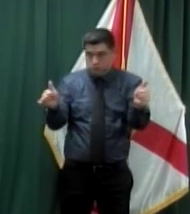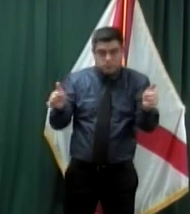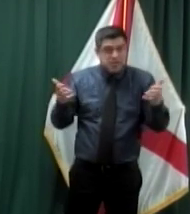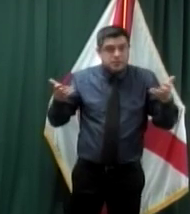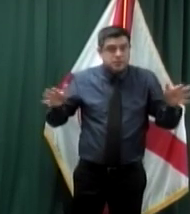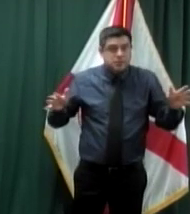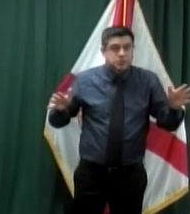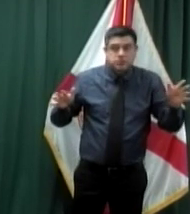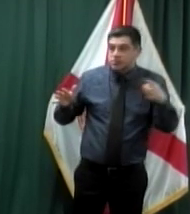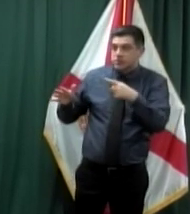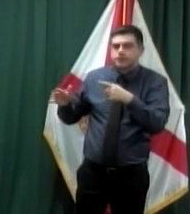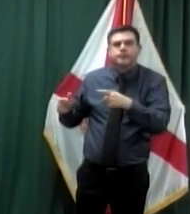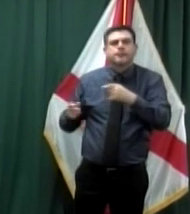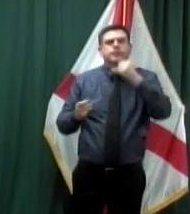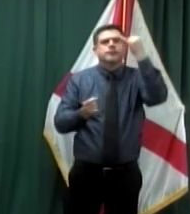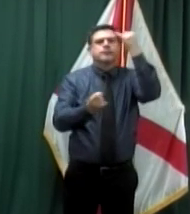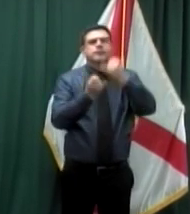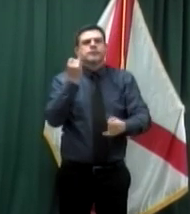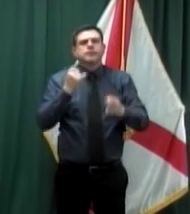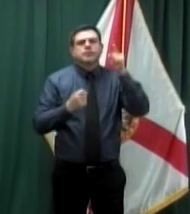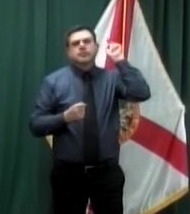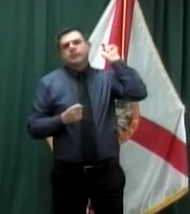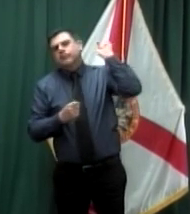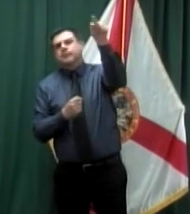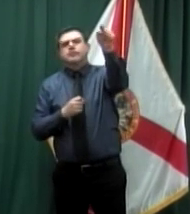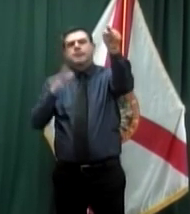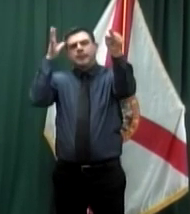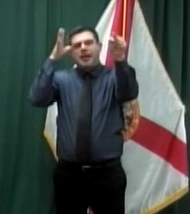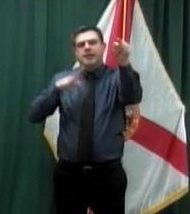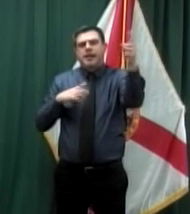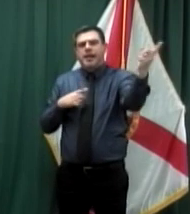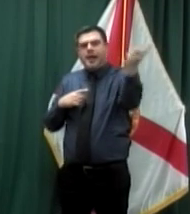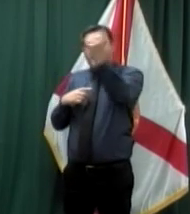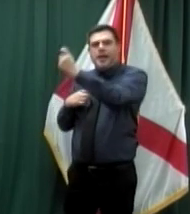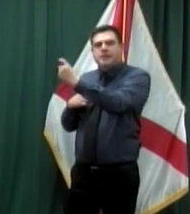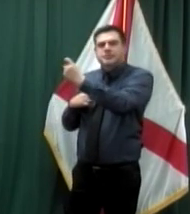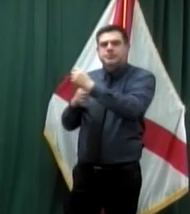Well, if there's nothing else, yes, sir.